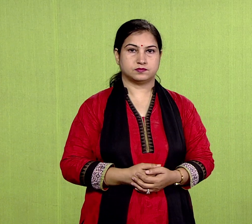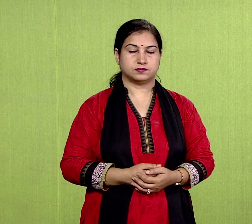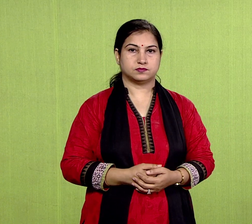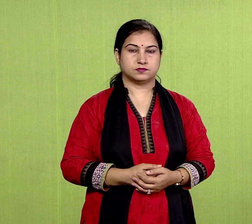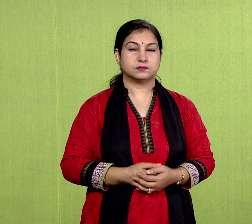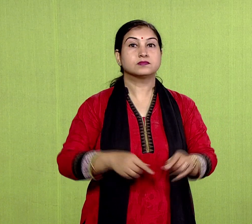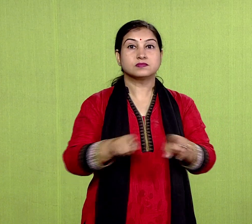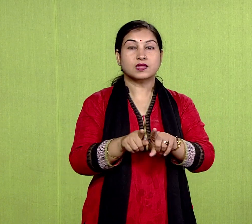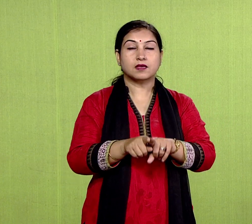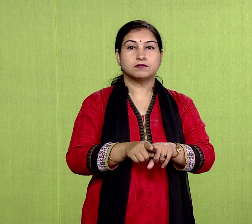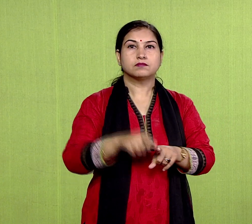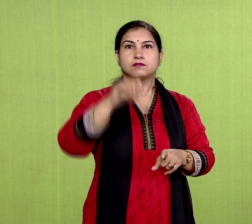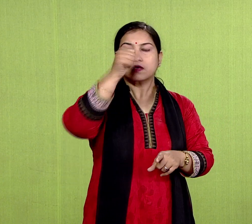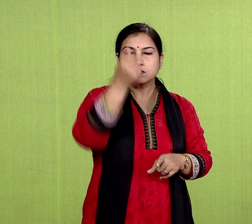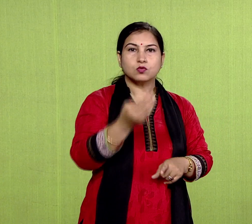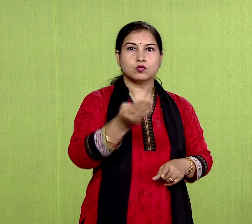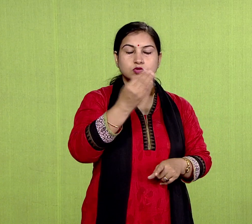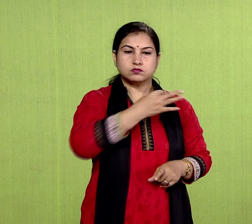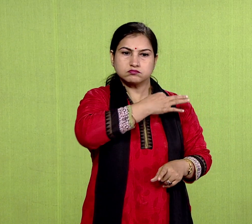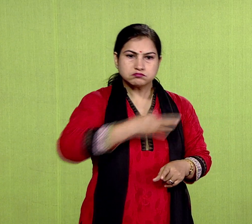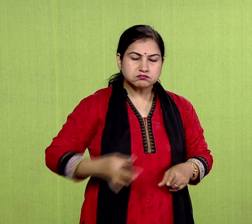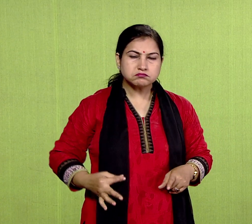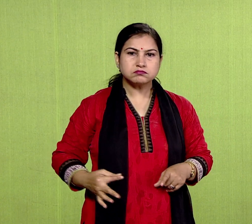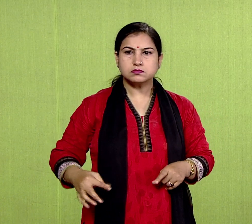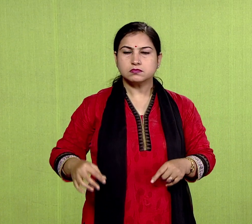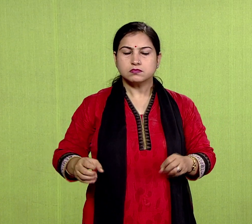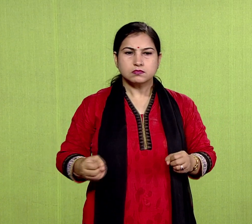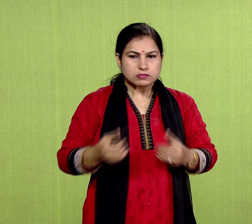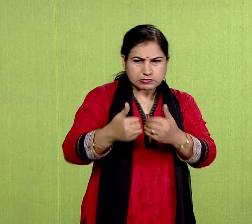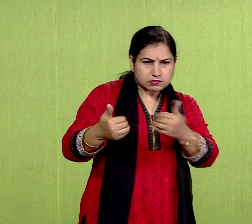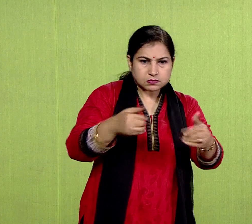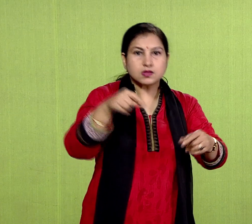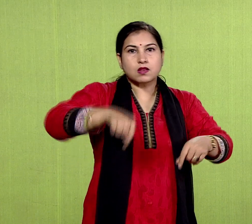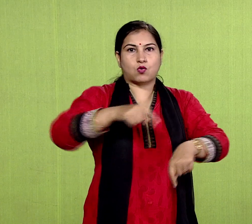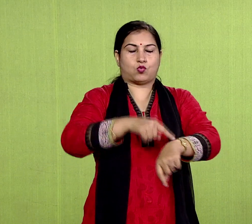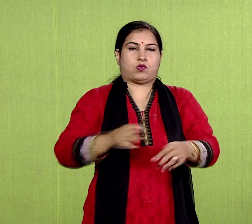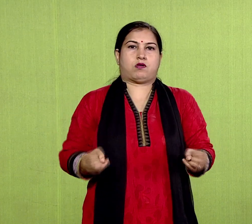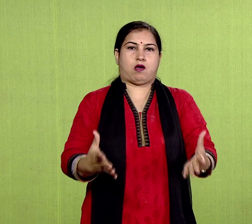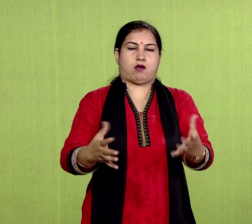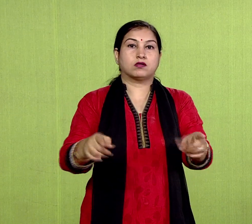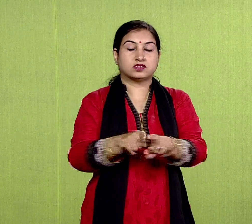Caste system began during this time period in the form of four